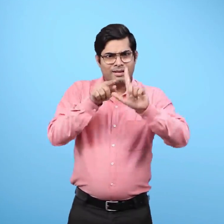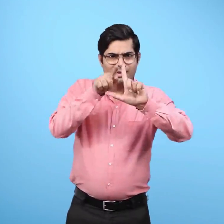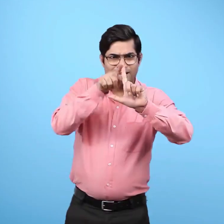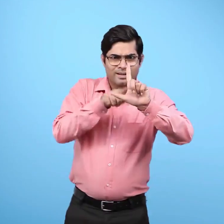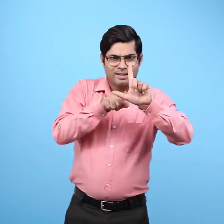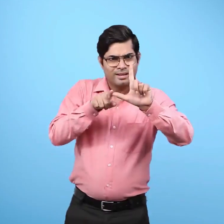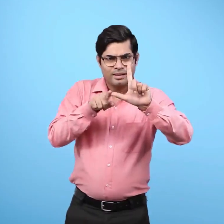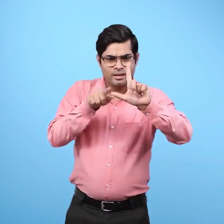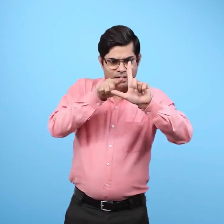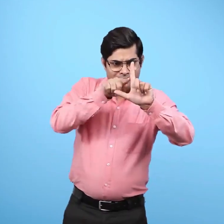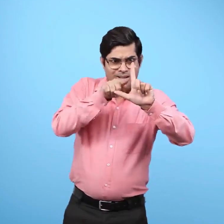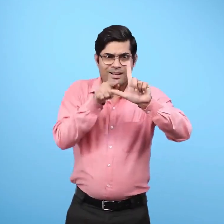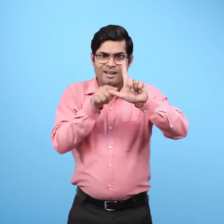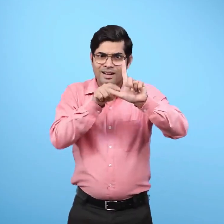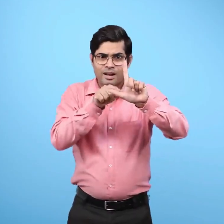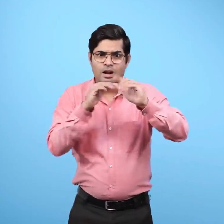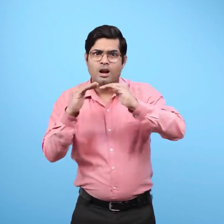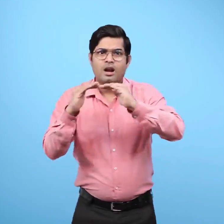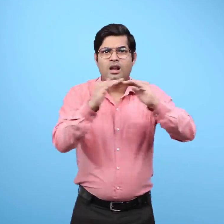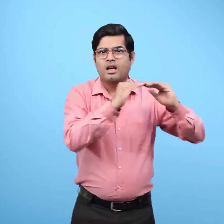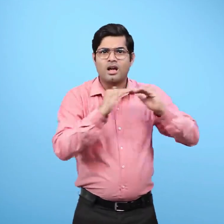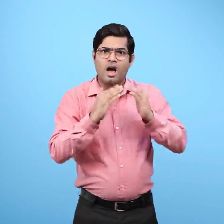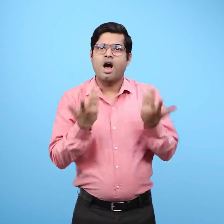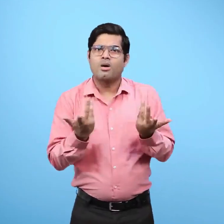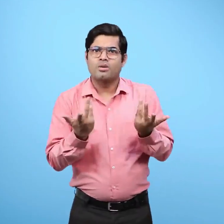how do we make equal angles?